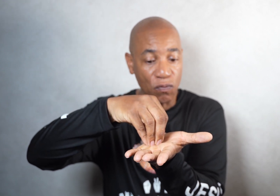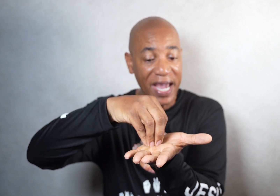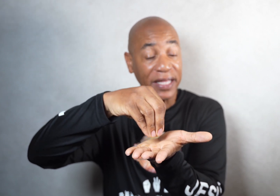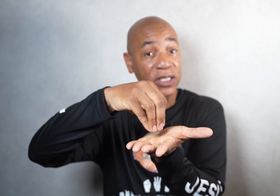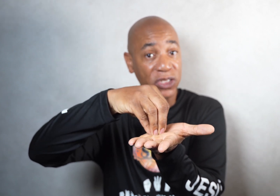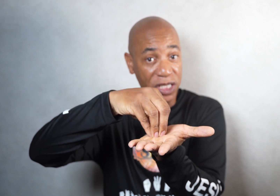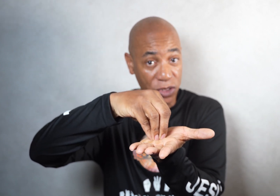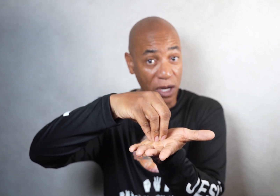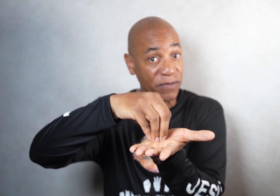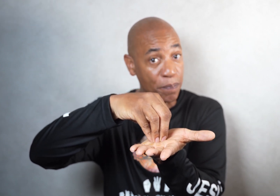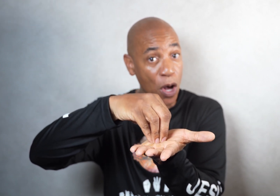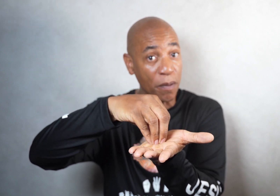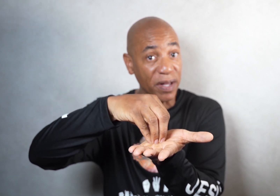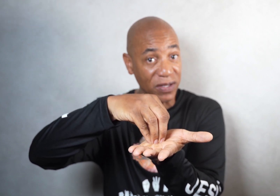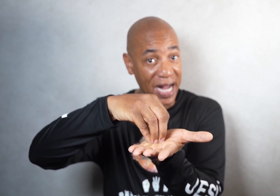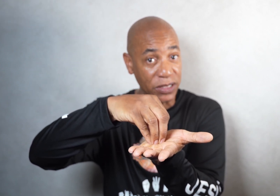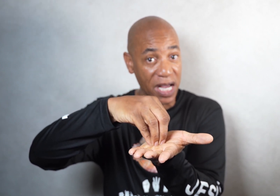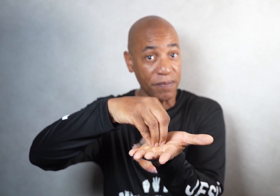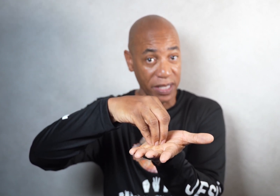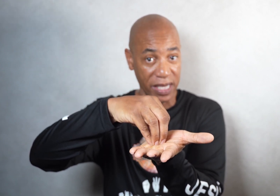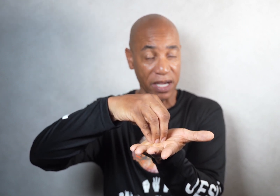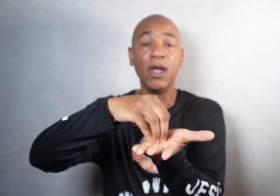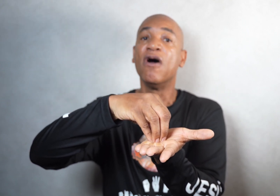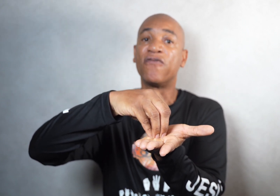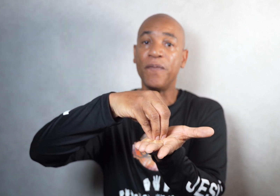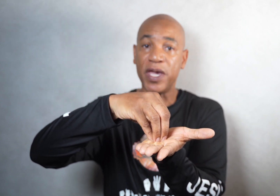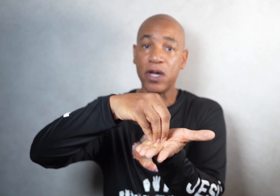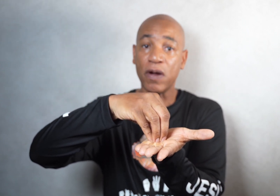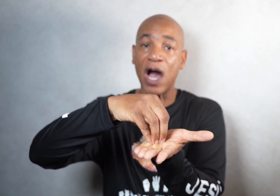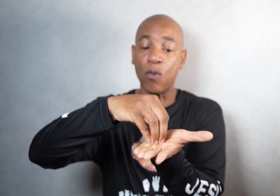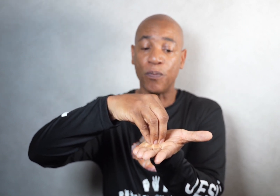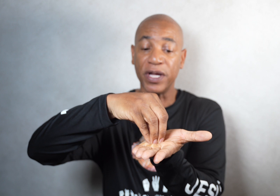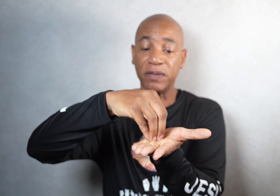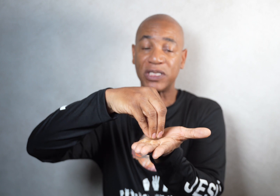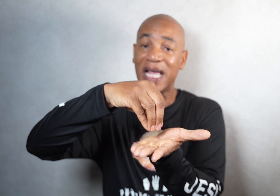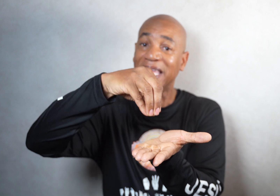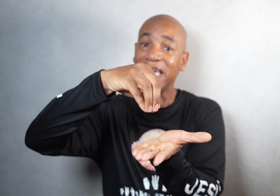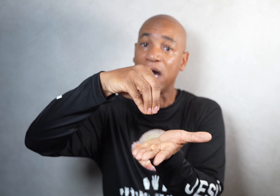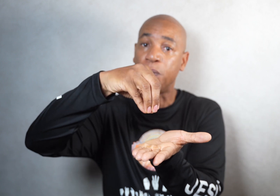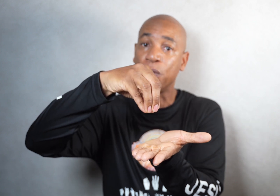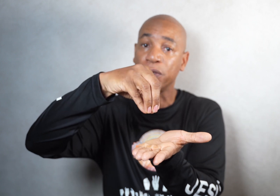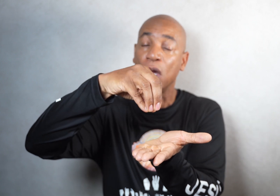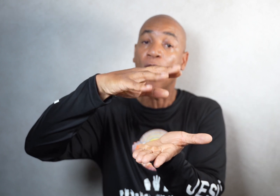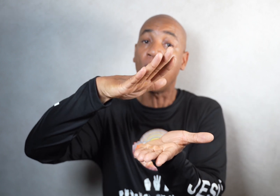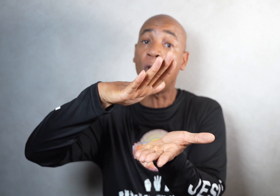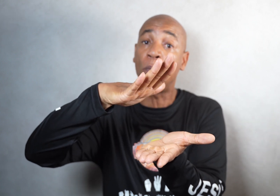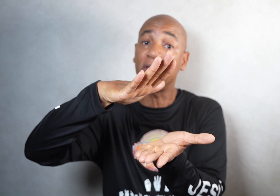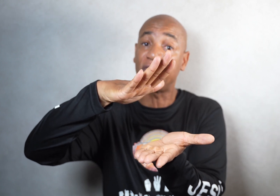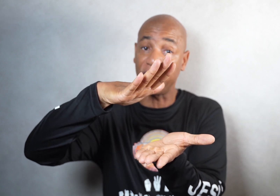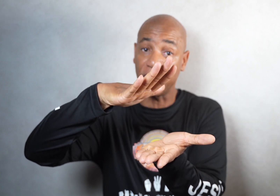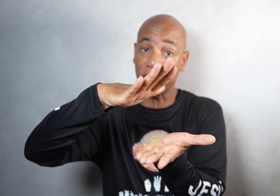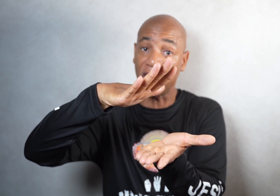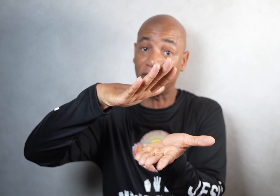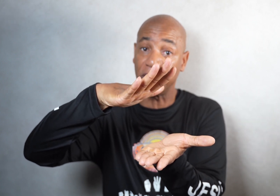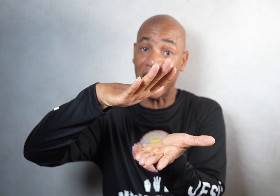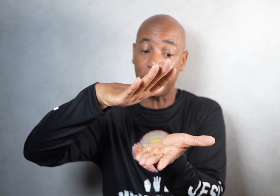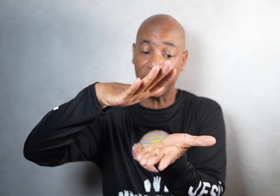in the center of the palm of the non-dominant hand. From here, I will bring them slightly upward, open the fingers of the dominant